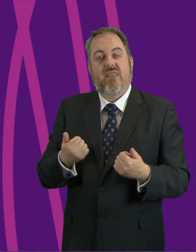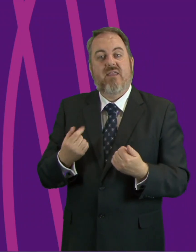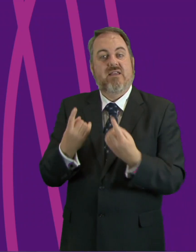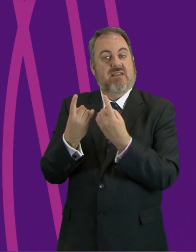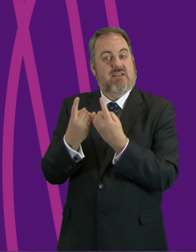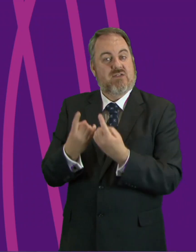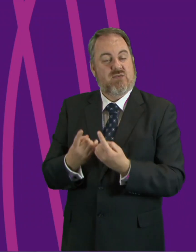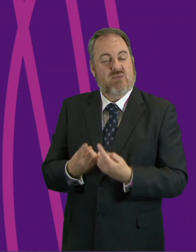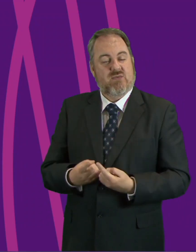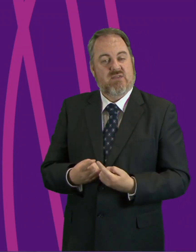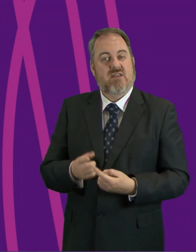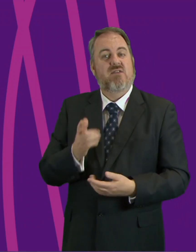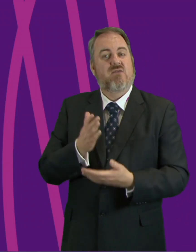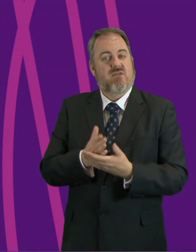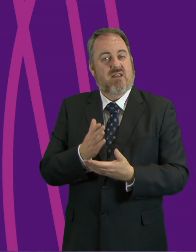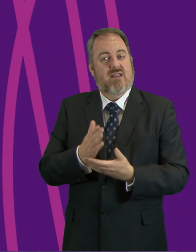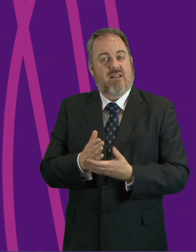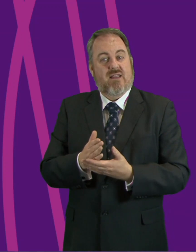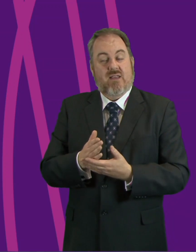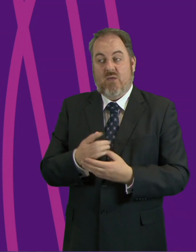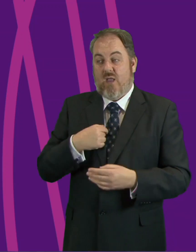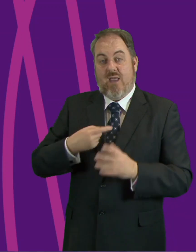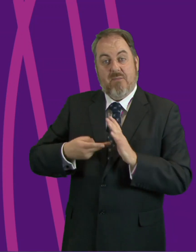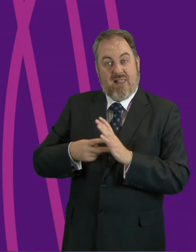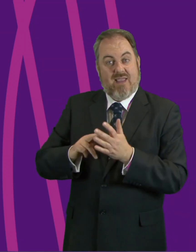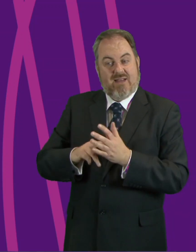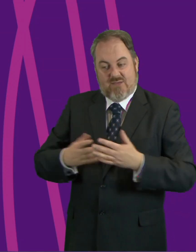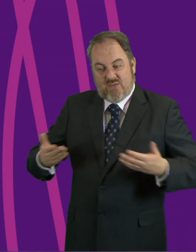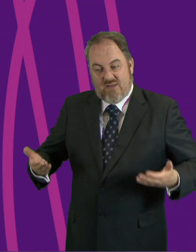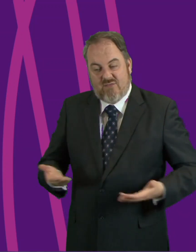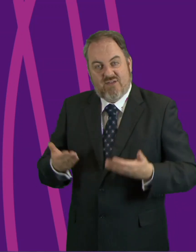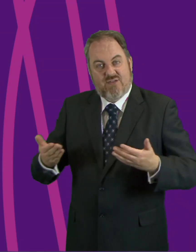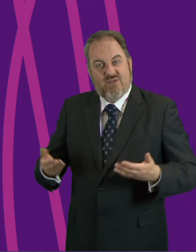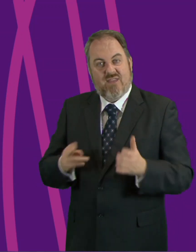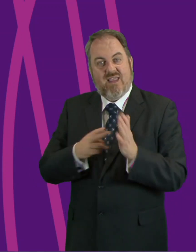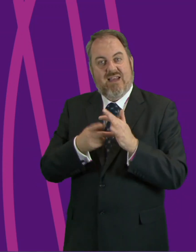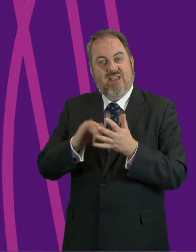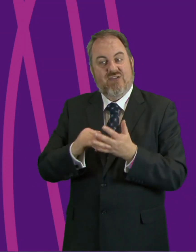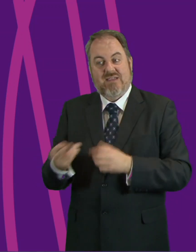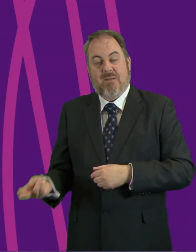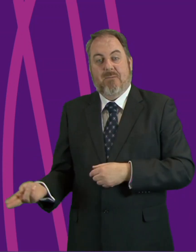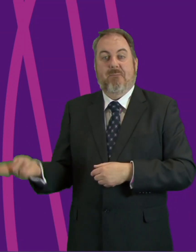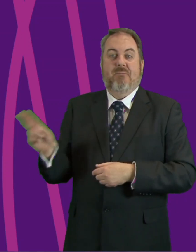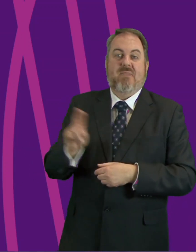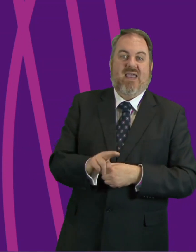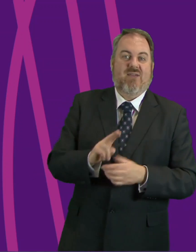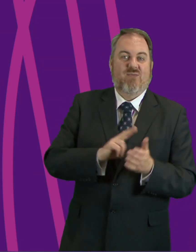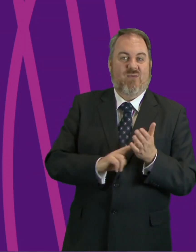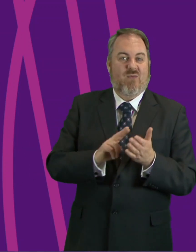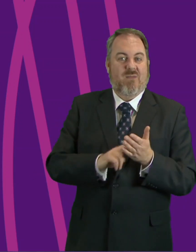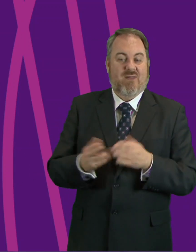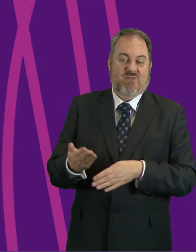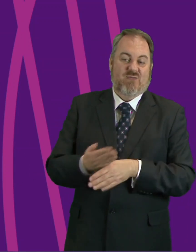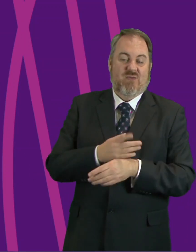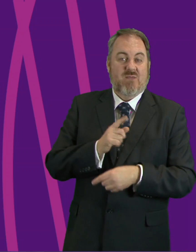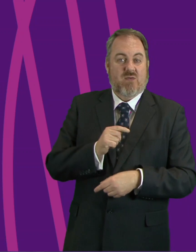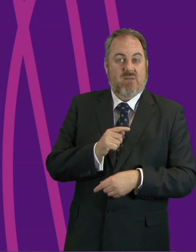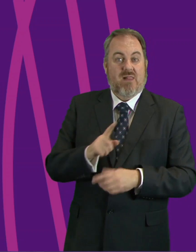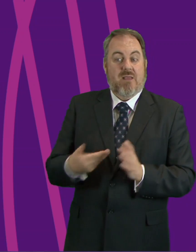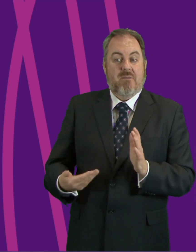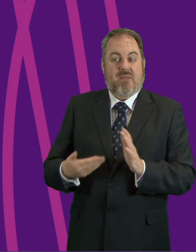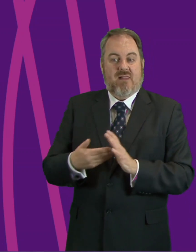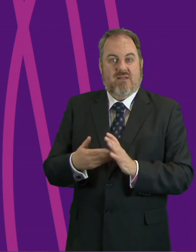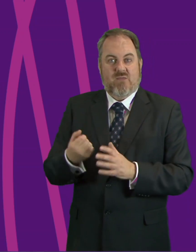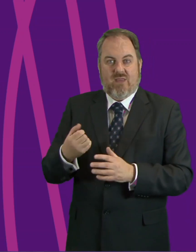objectives. But as we look to get our health service working normally again, but also to tackle the backlog of certain